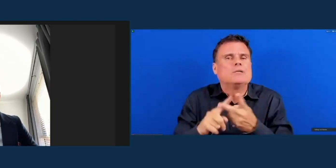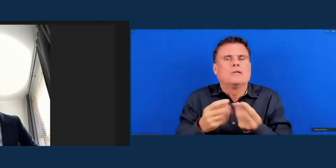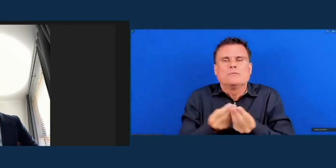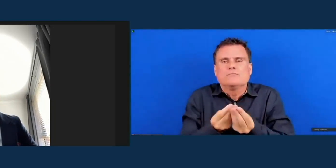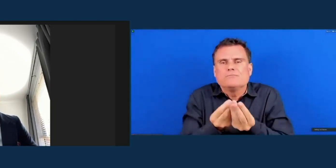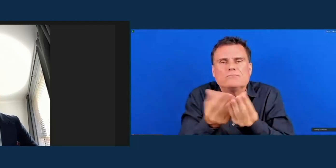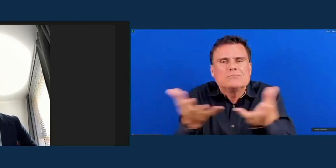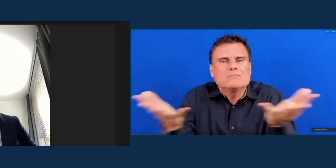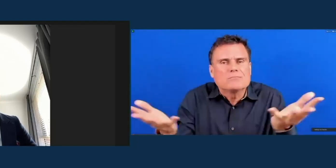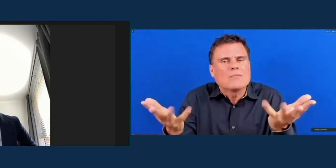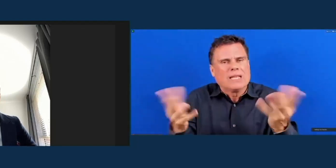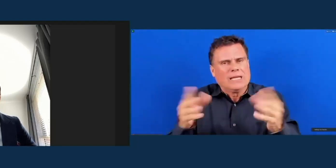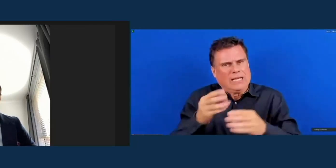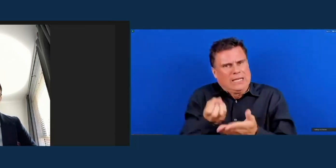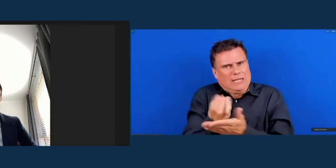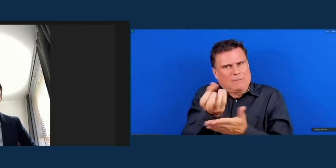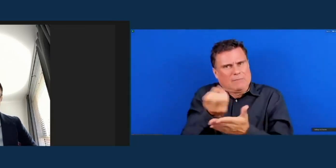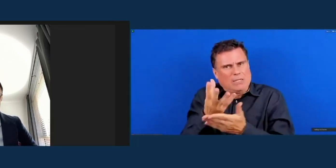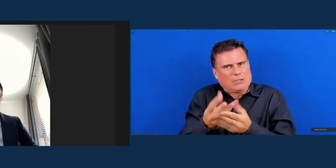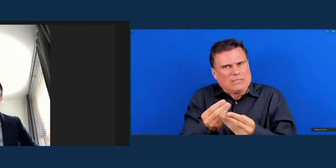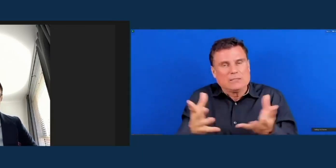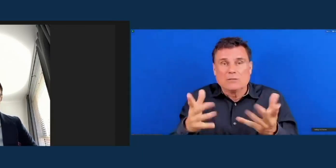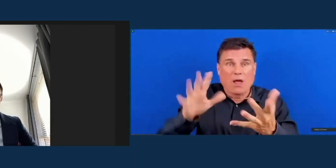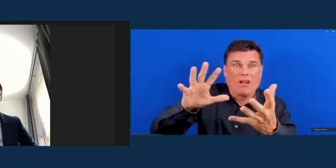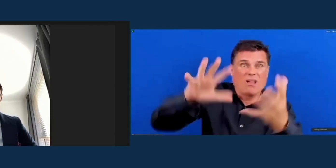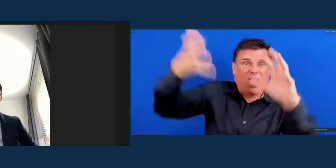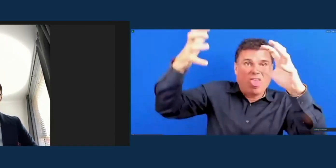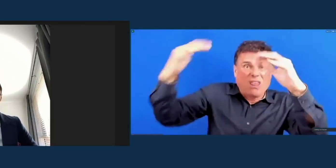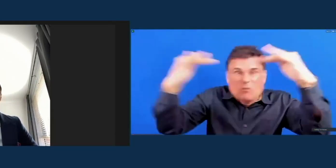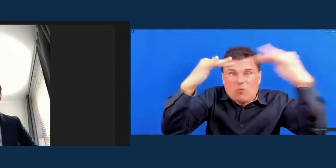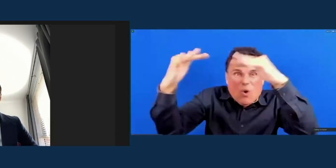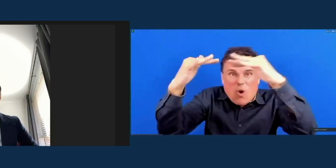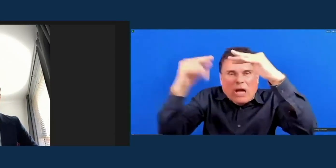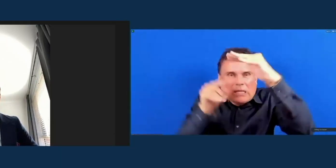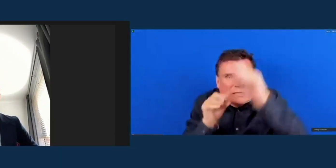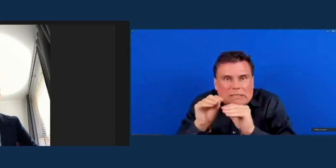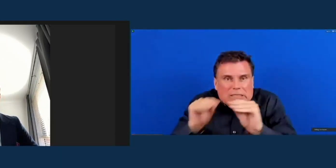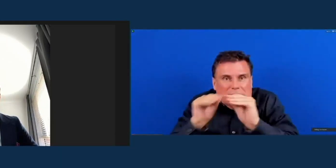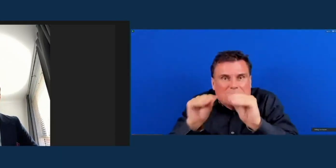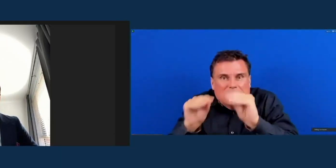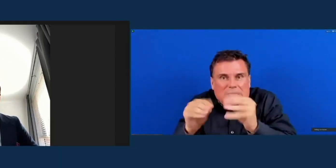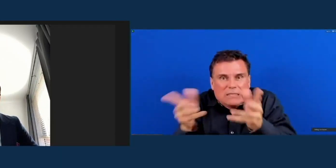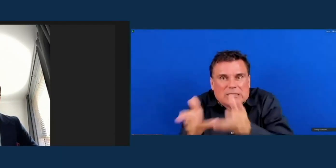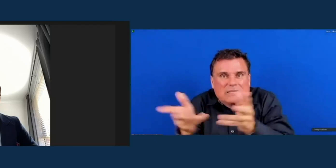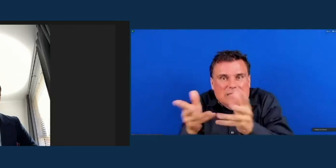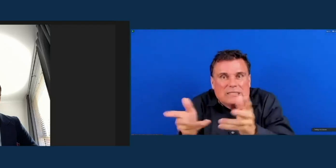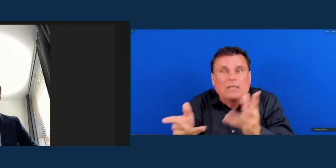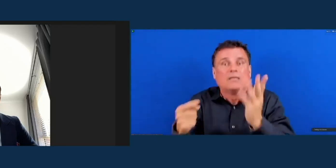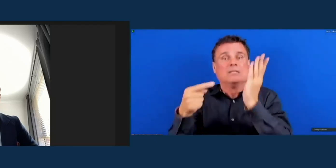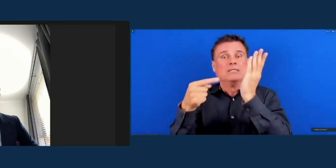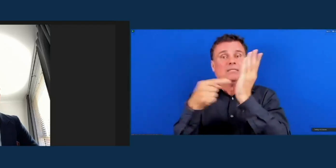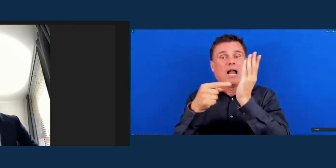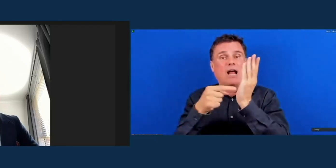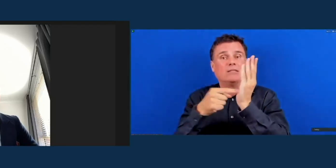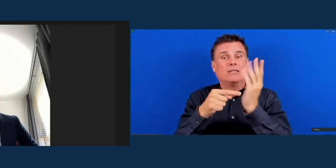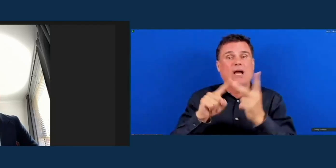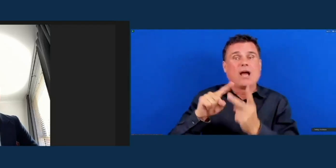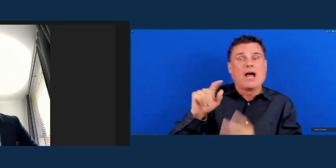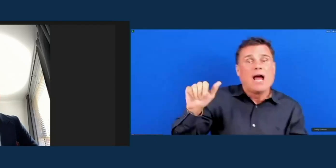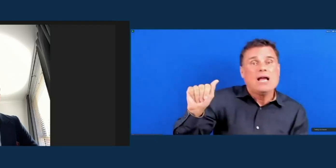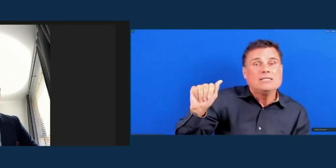no one here will dispute the importance of data. EdTech and related ACR data informs evidence to policy